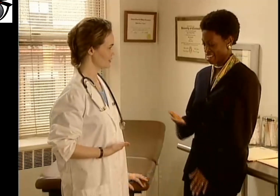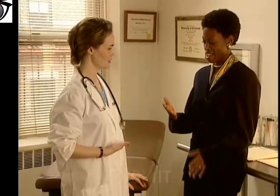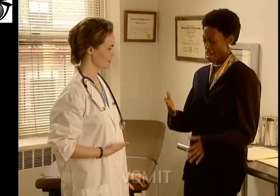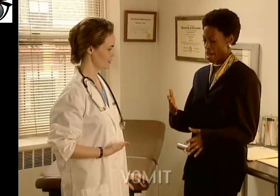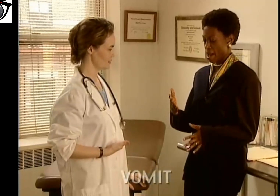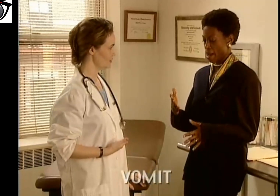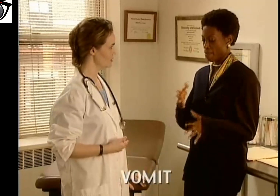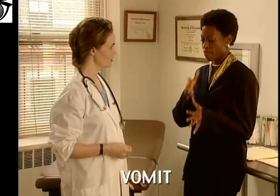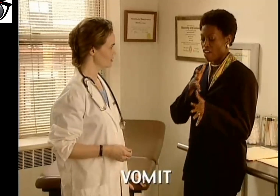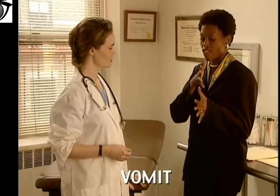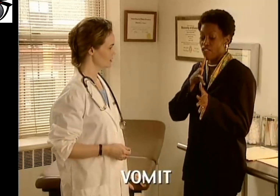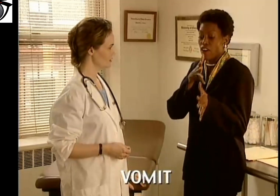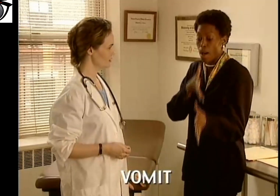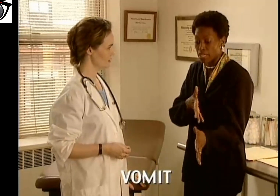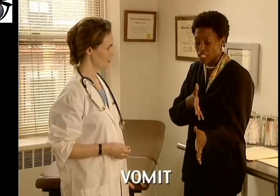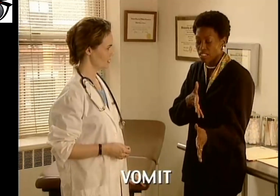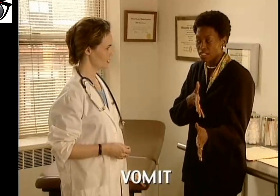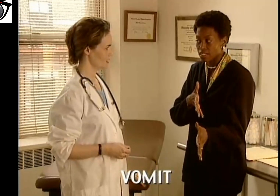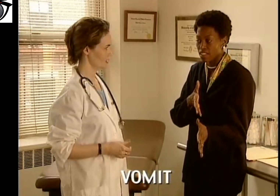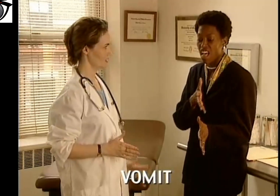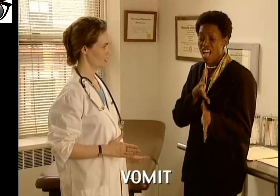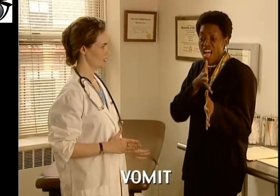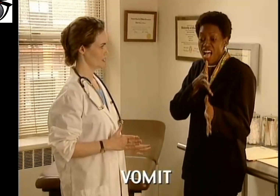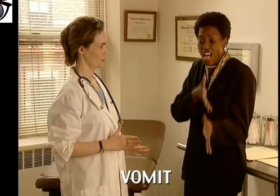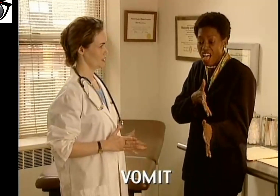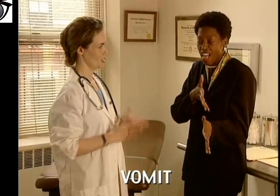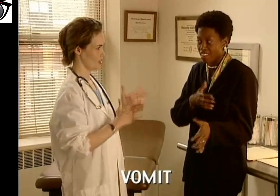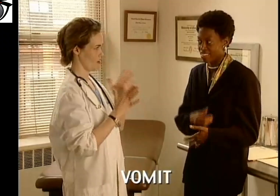Upset. Okay. Vomit.